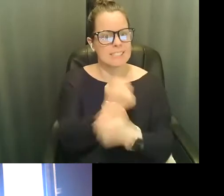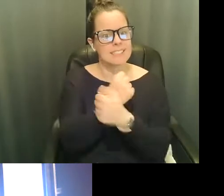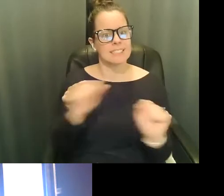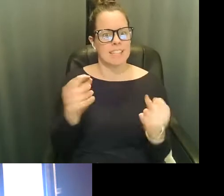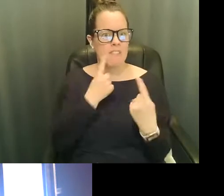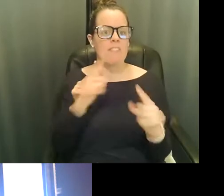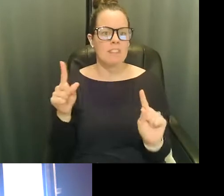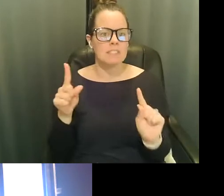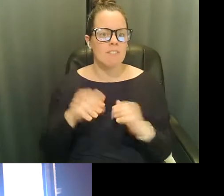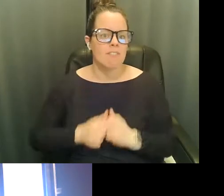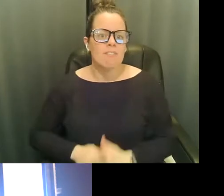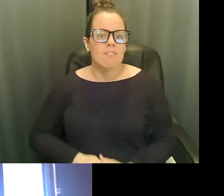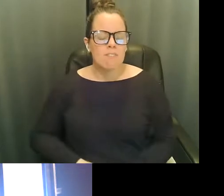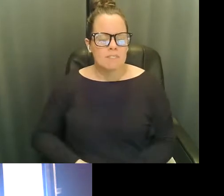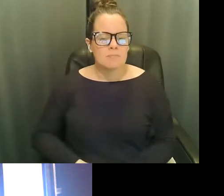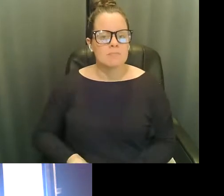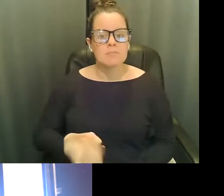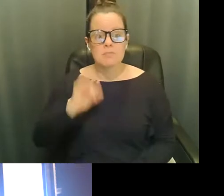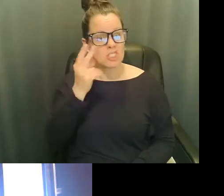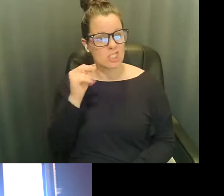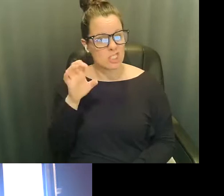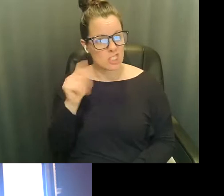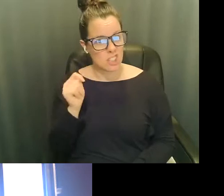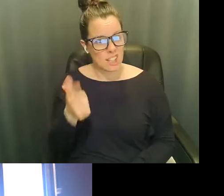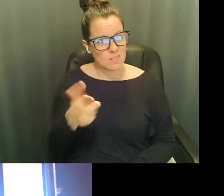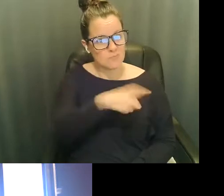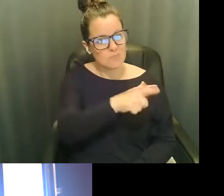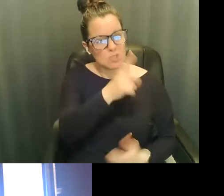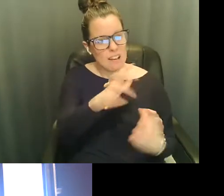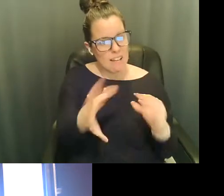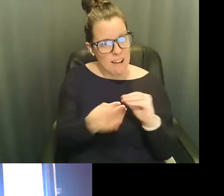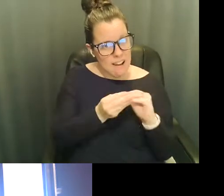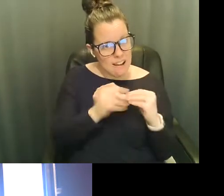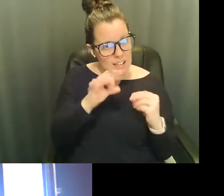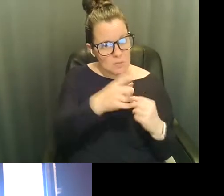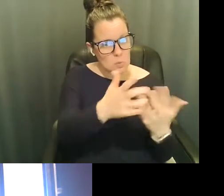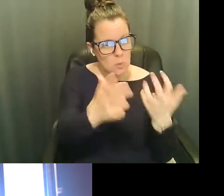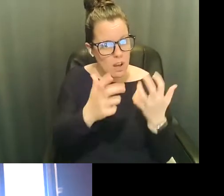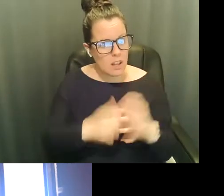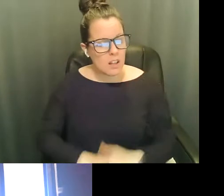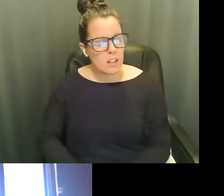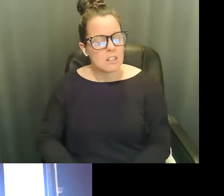effective. Janet, you can add into that if you wish.